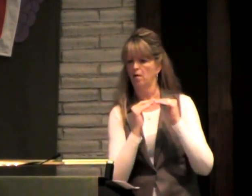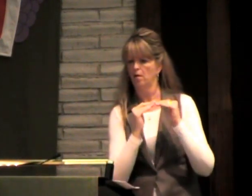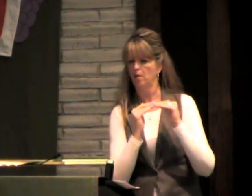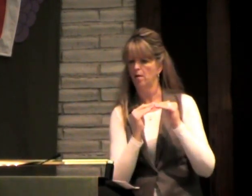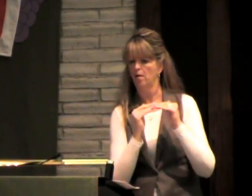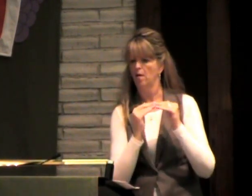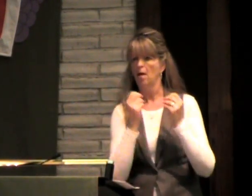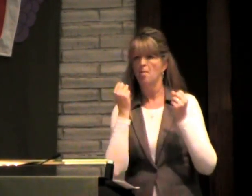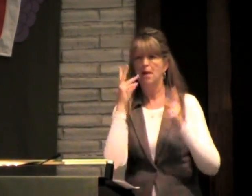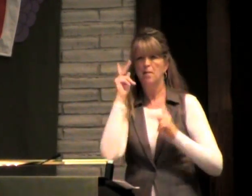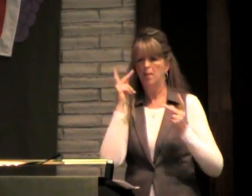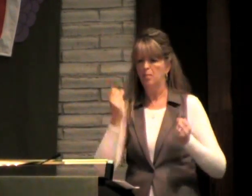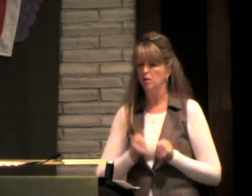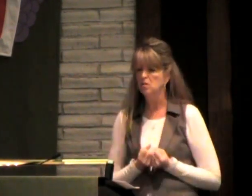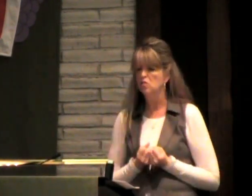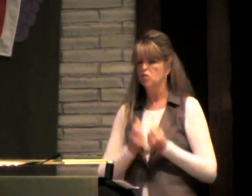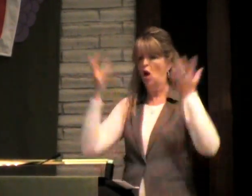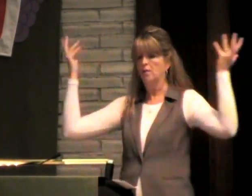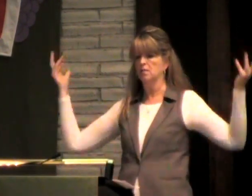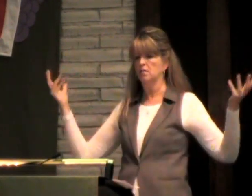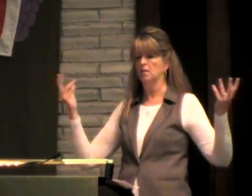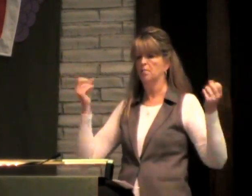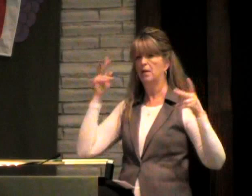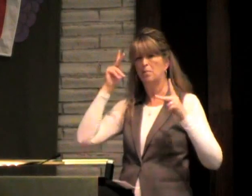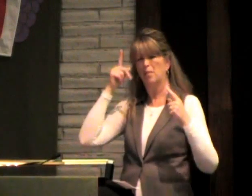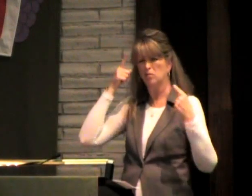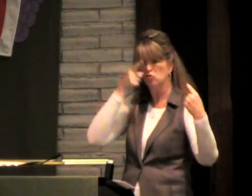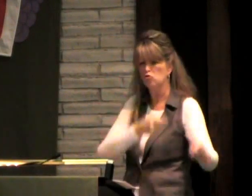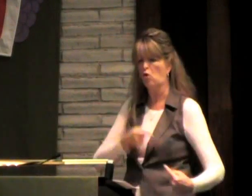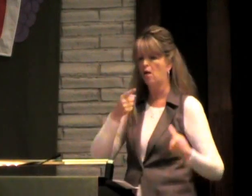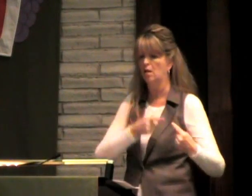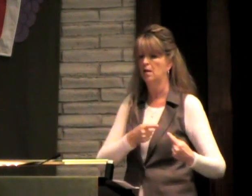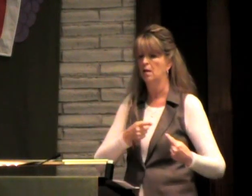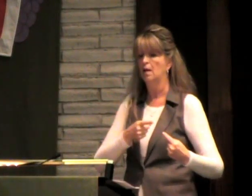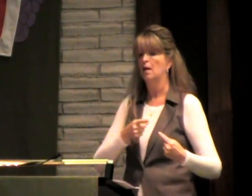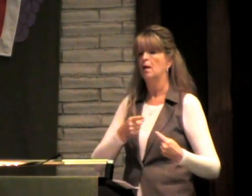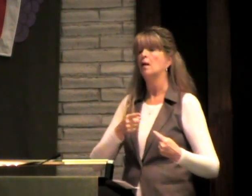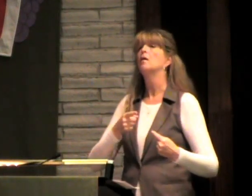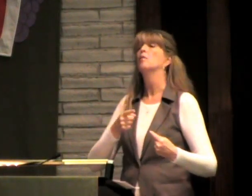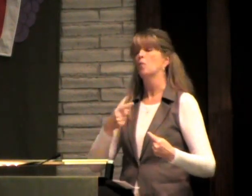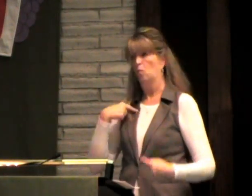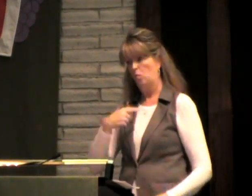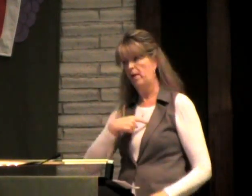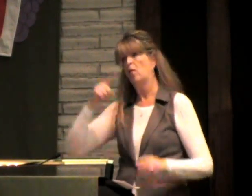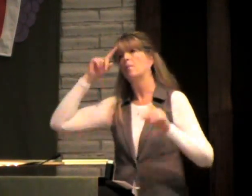that people were being treated unfairly, that a lot of people were lost, people were struggling.